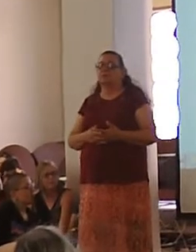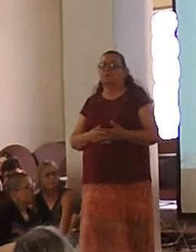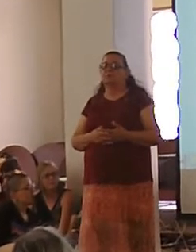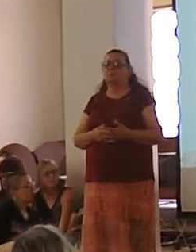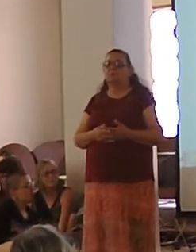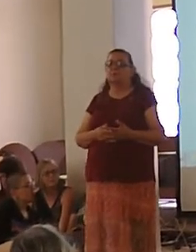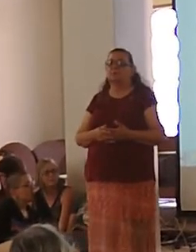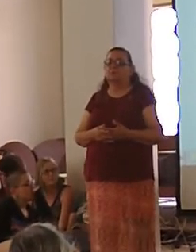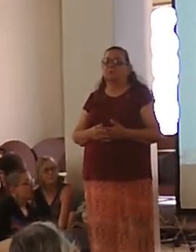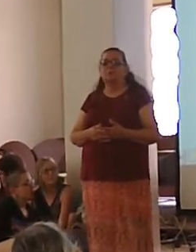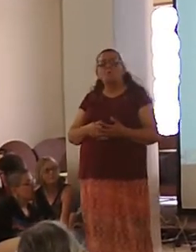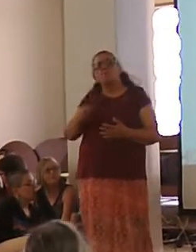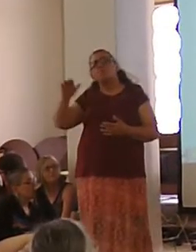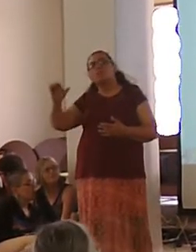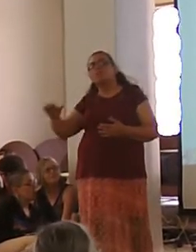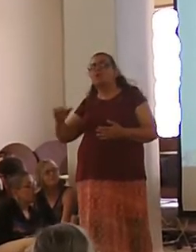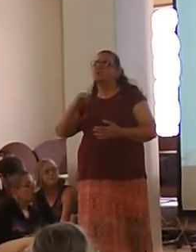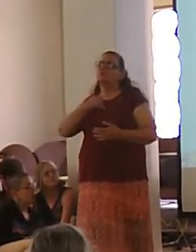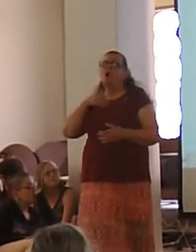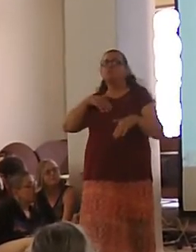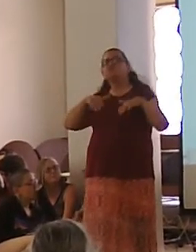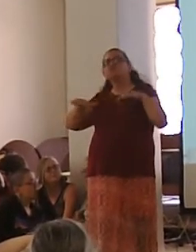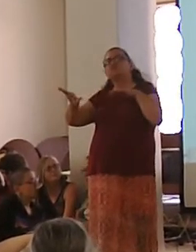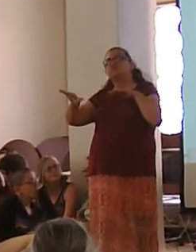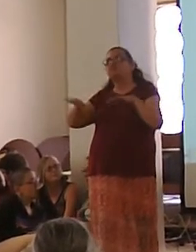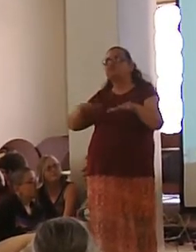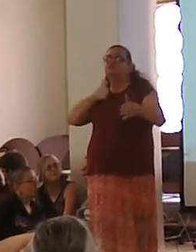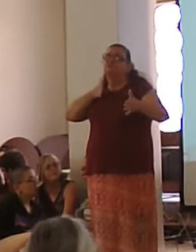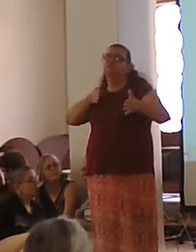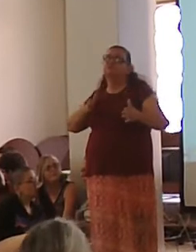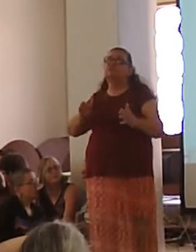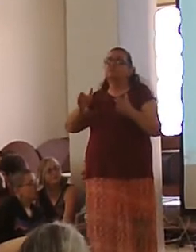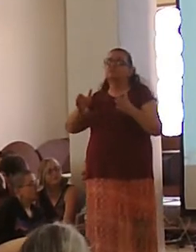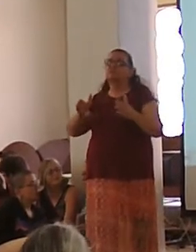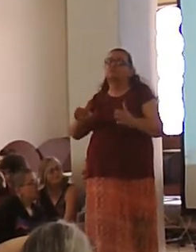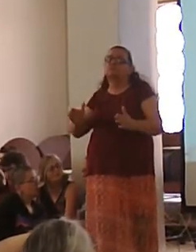Poor little Johnny was walking on down the street,